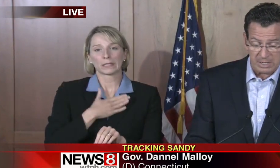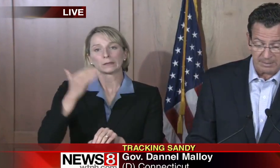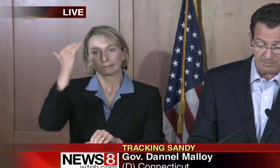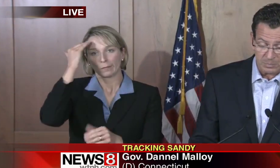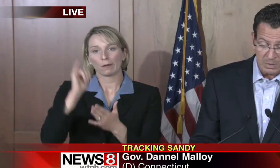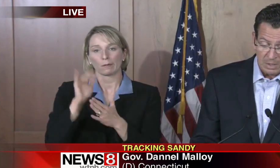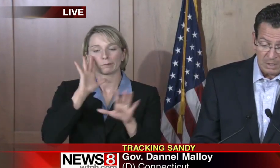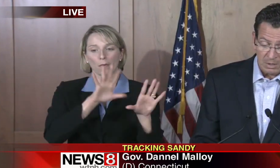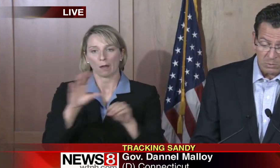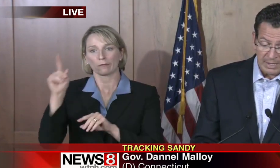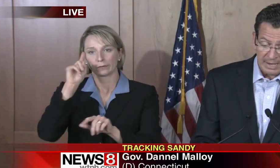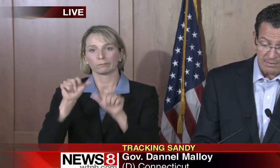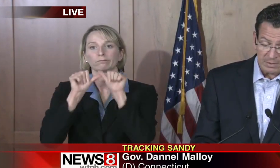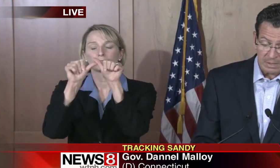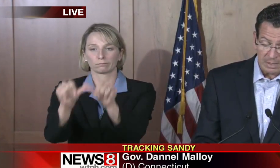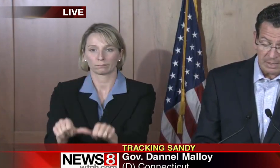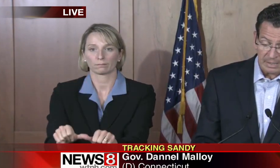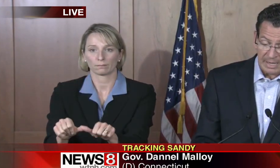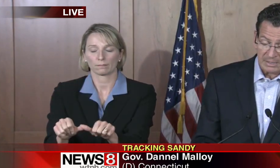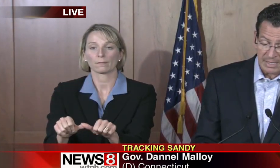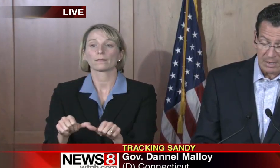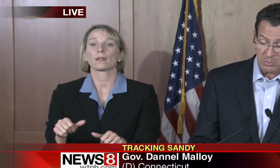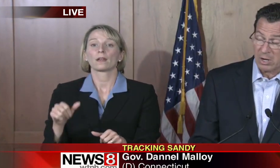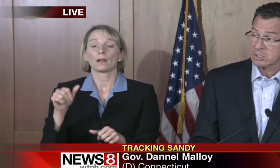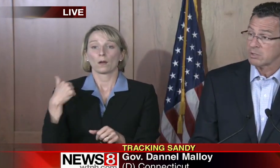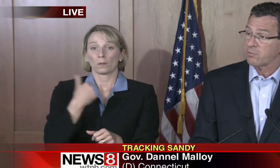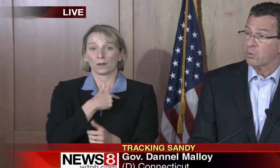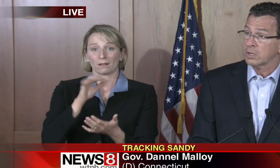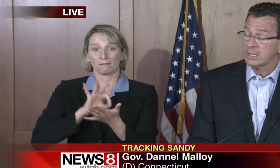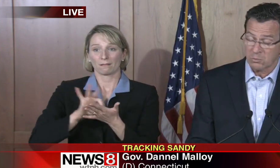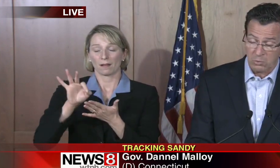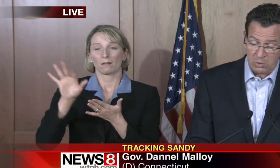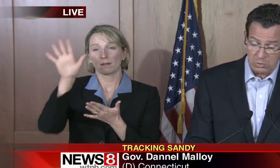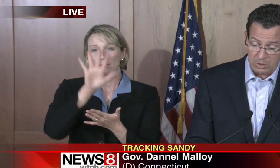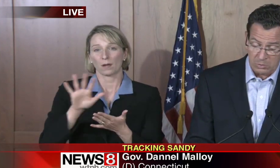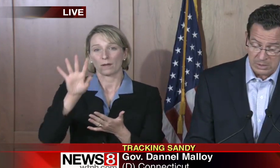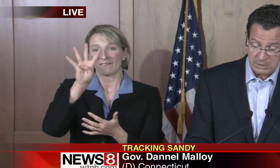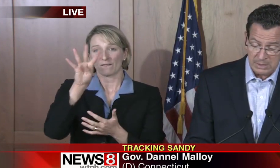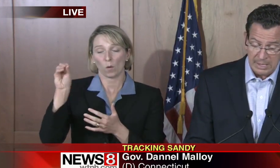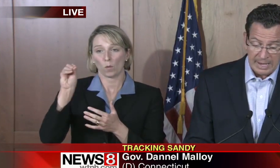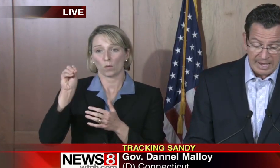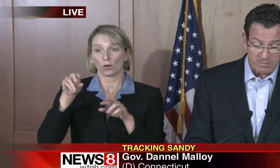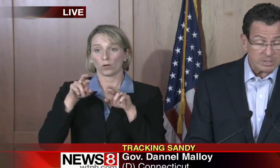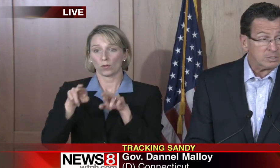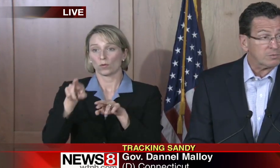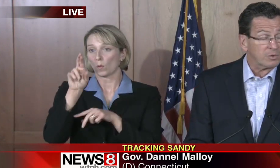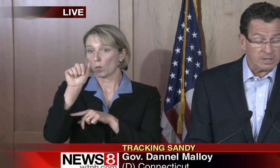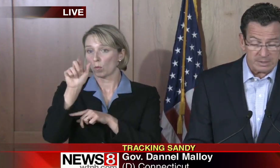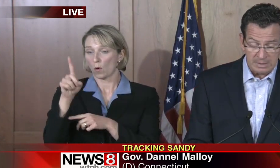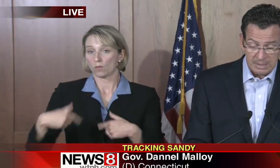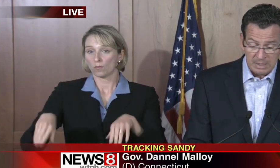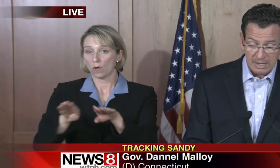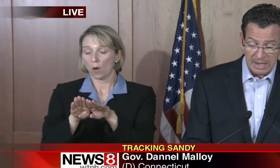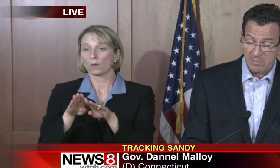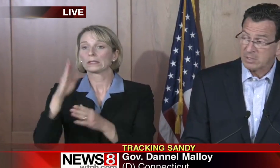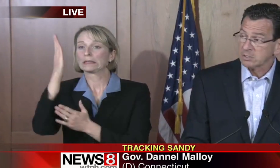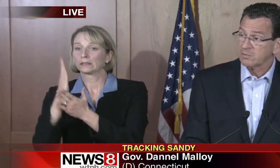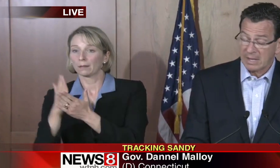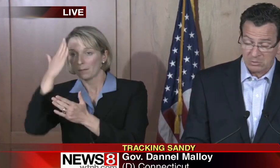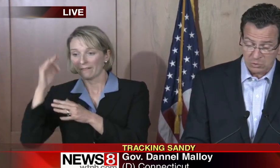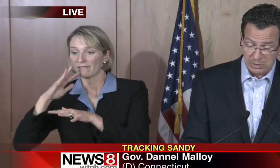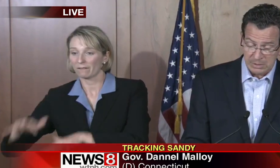period of time. We have, at last count, approximately 40 road closings, half because of flooding,